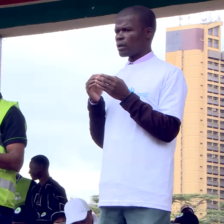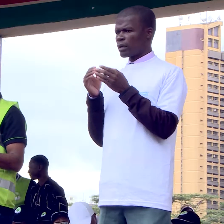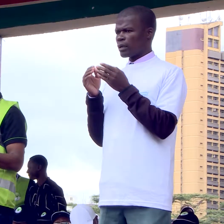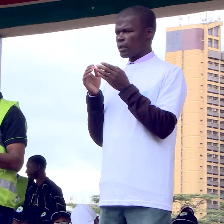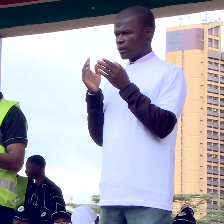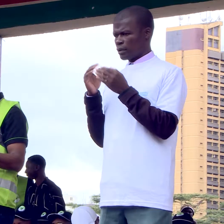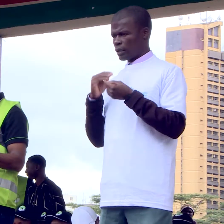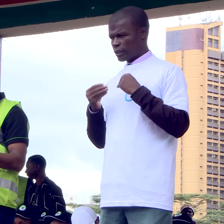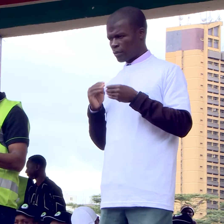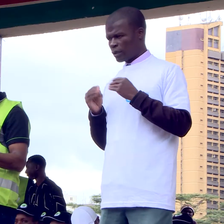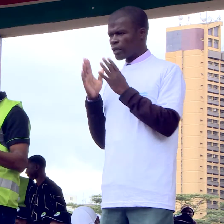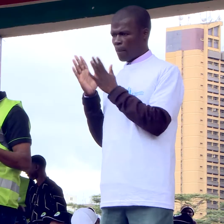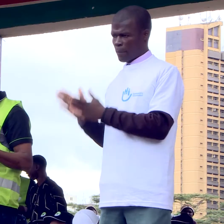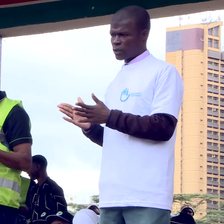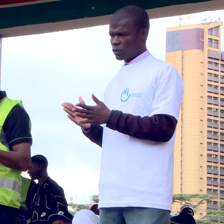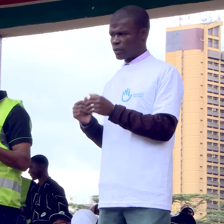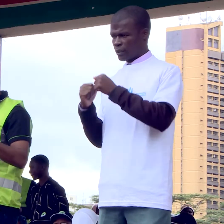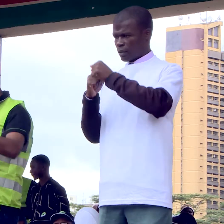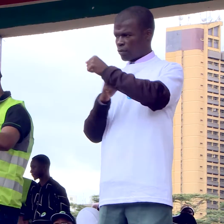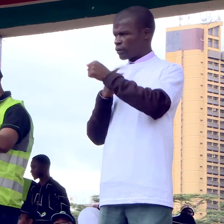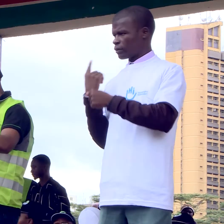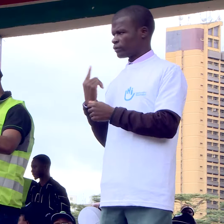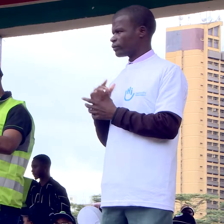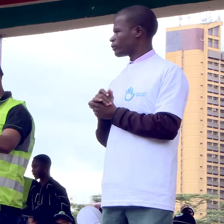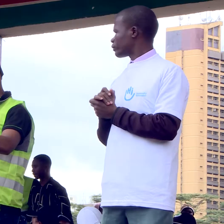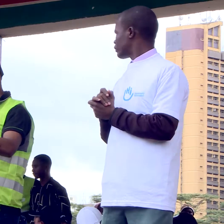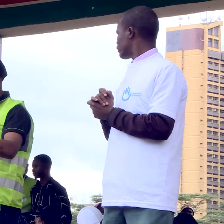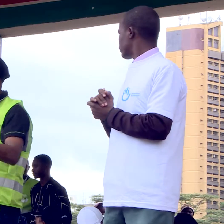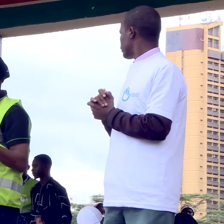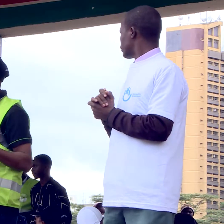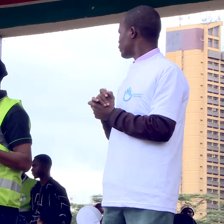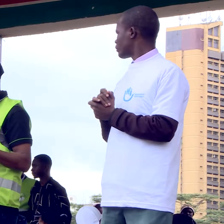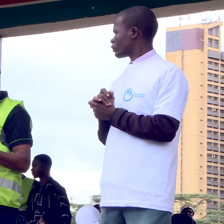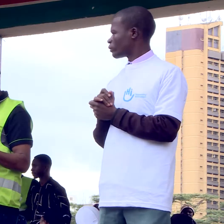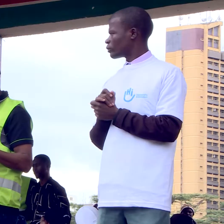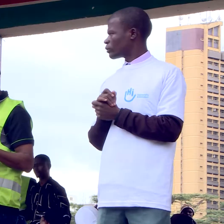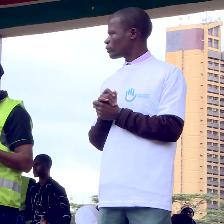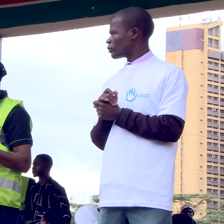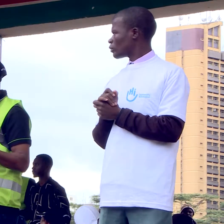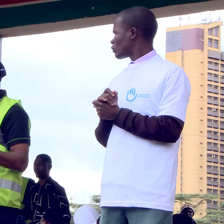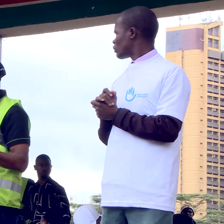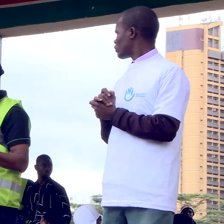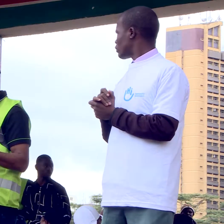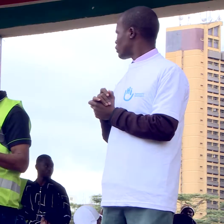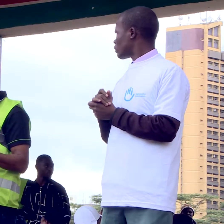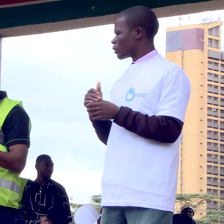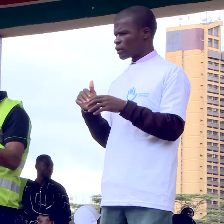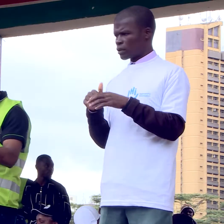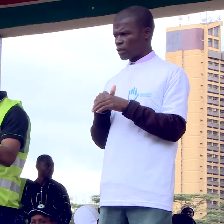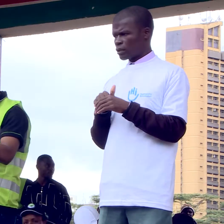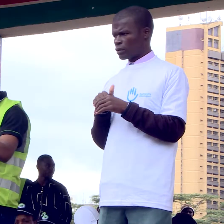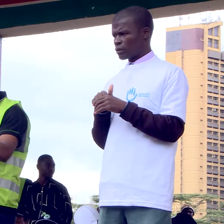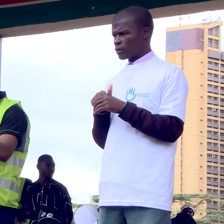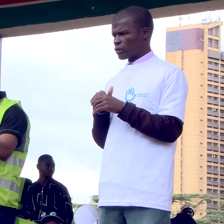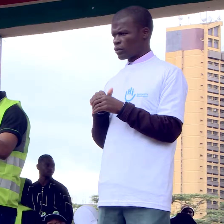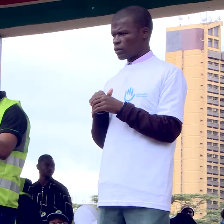us on their participation in this program in terms of making this